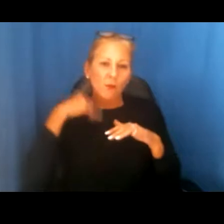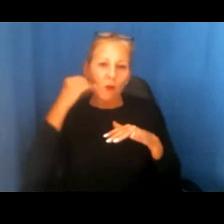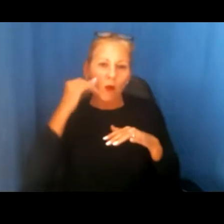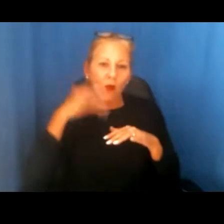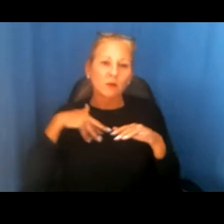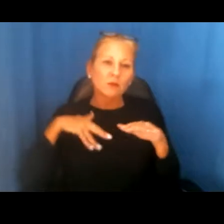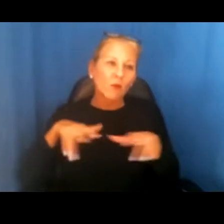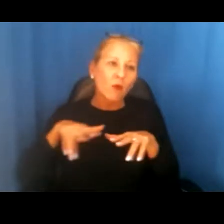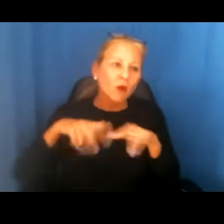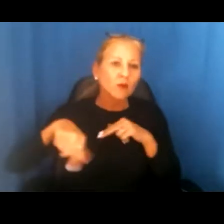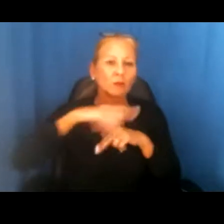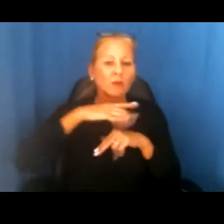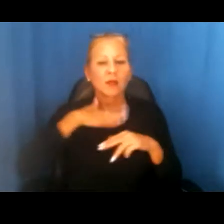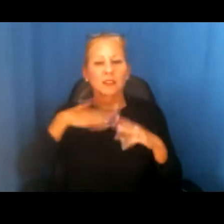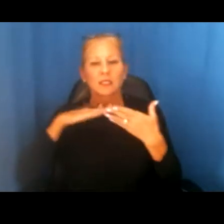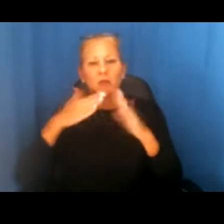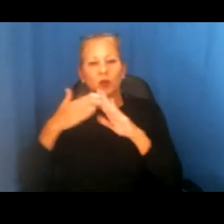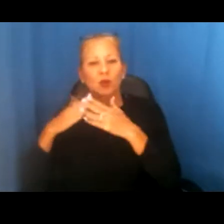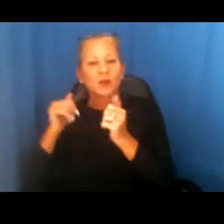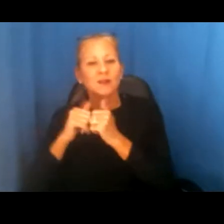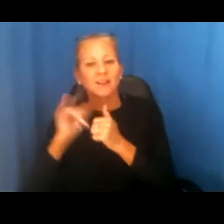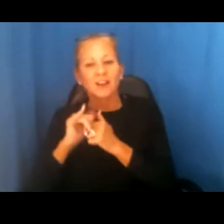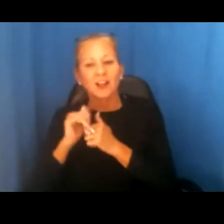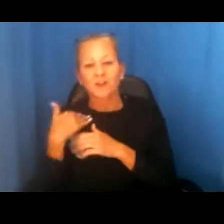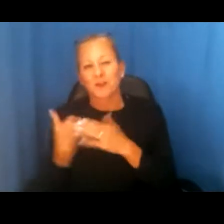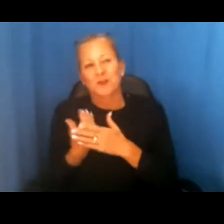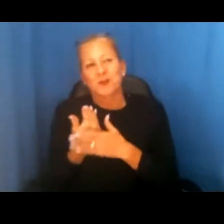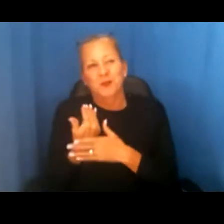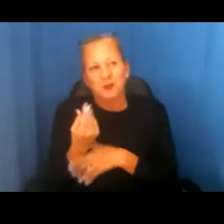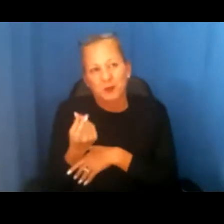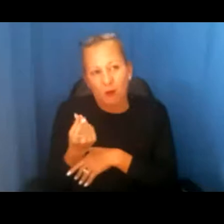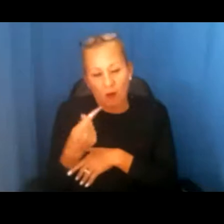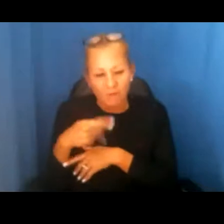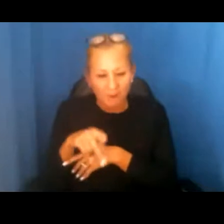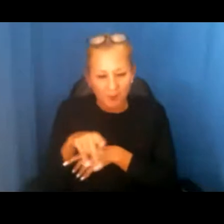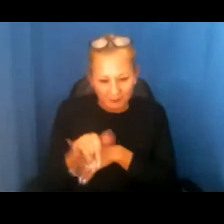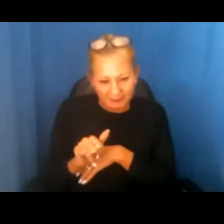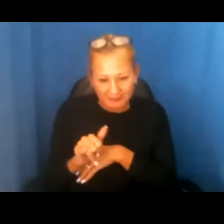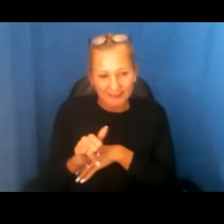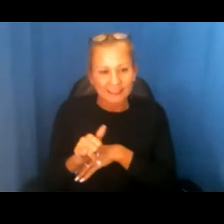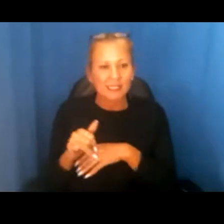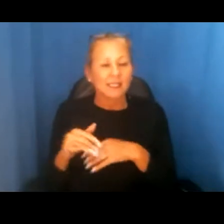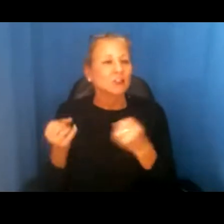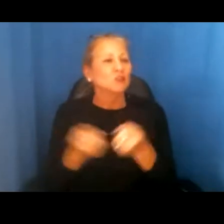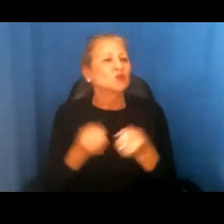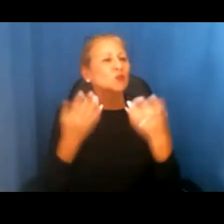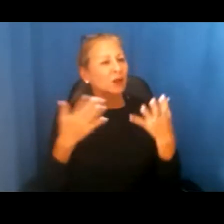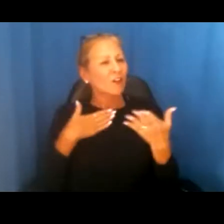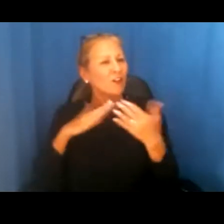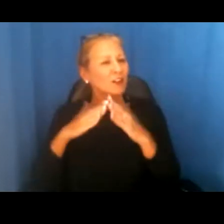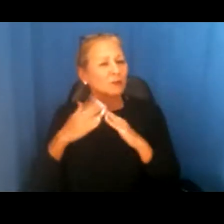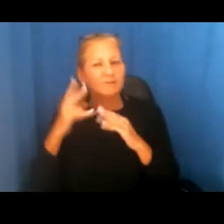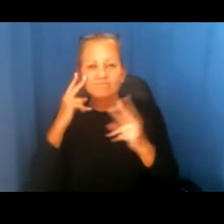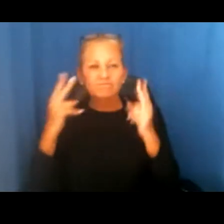with, again, like so many folks, with our pandemic puppy, our new puppy that we had. And, you know, in so many of our neighborhoods, we've